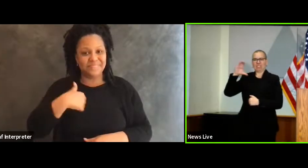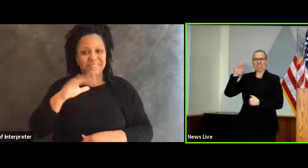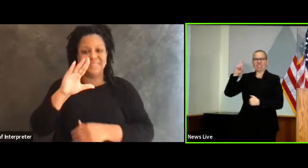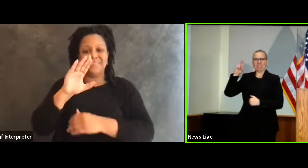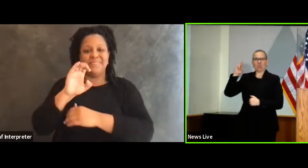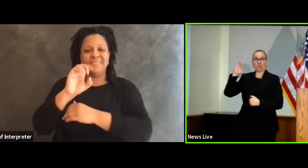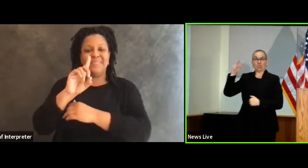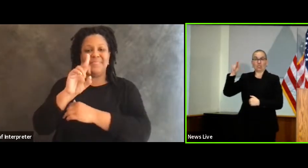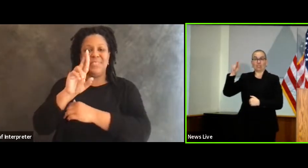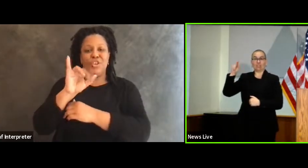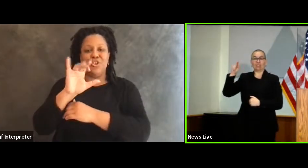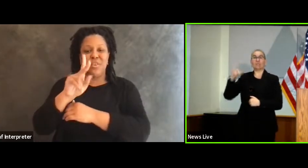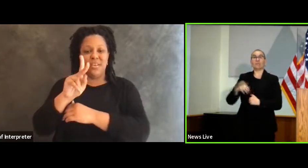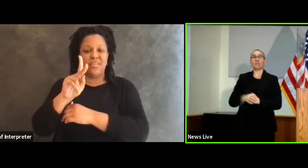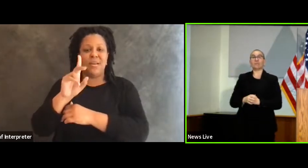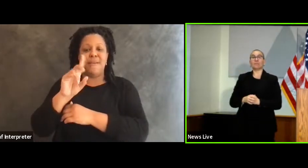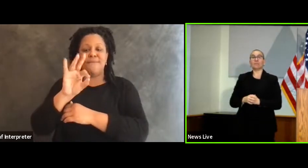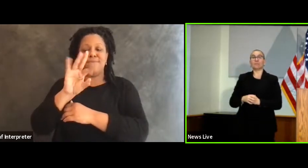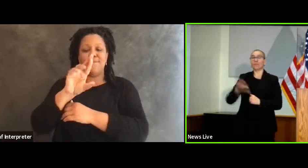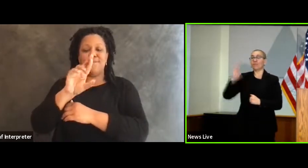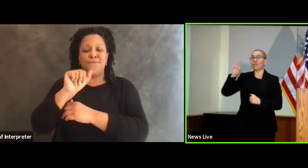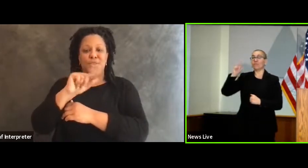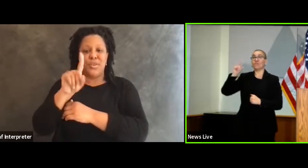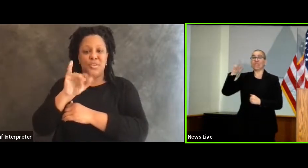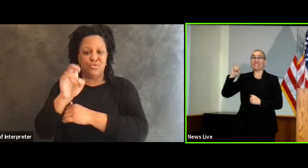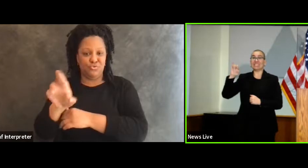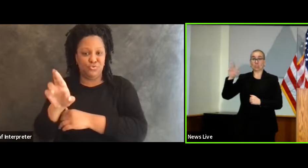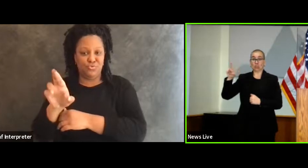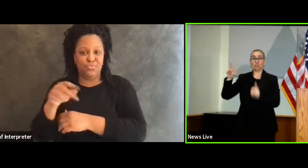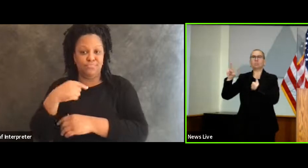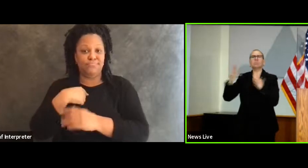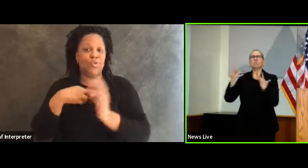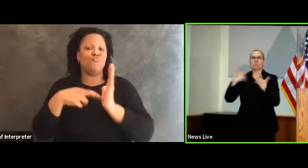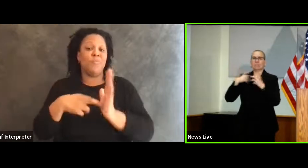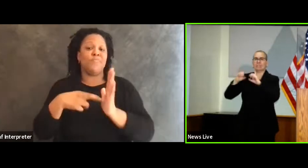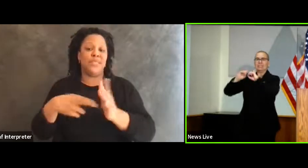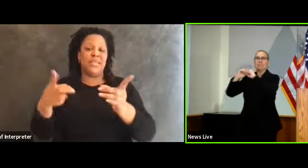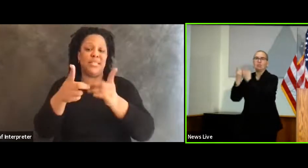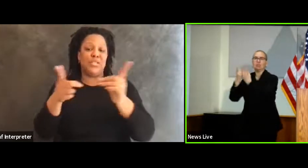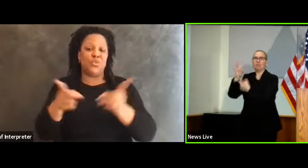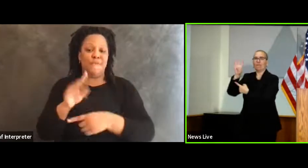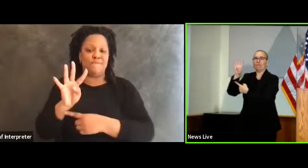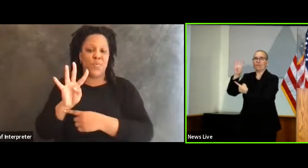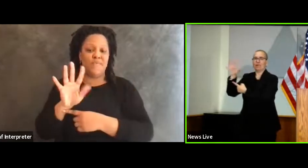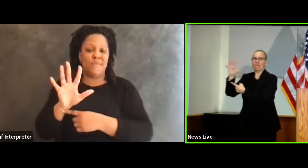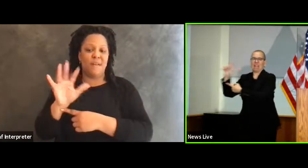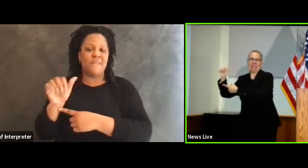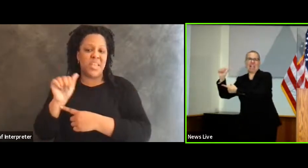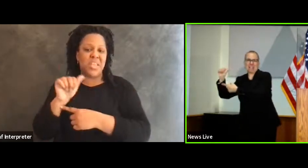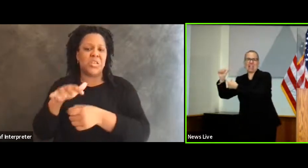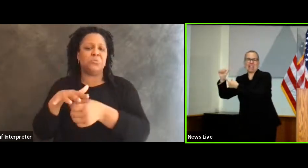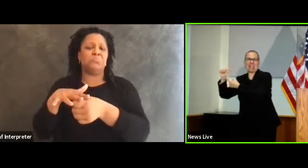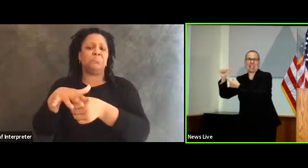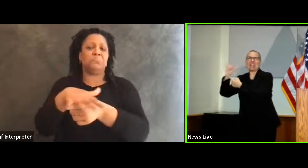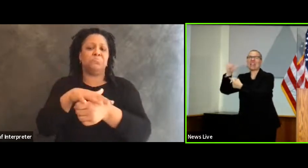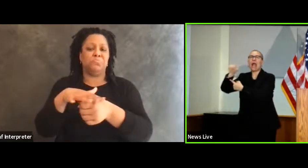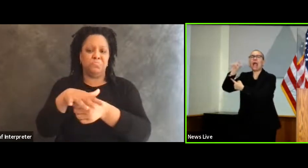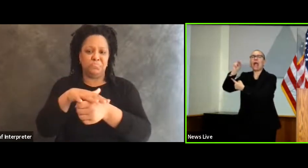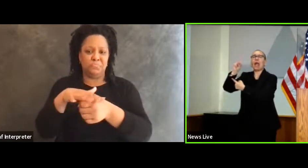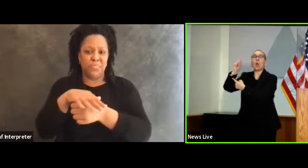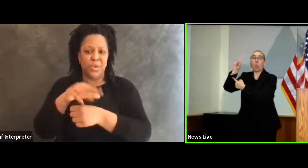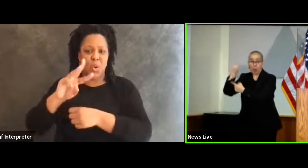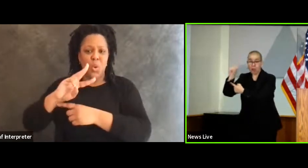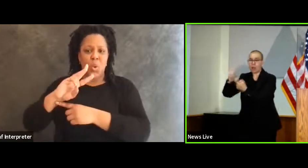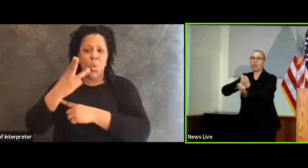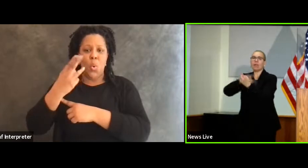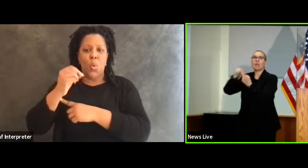of New Hope, Crystal, and the eastern part of Plymouth. First, I'll say, I think most people can agree that before we had a guilty